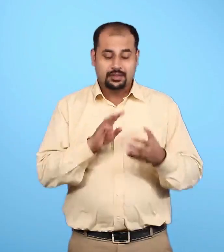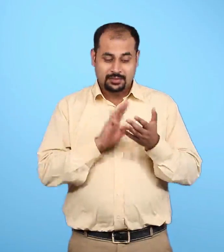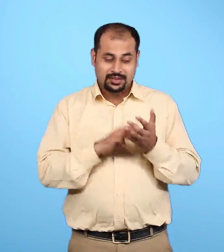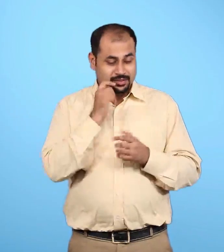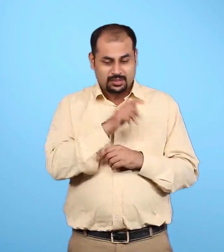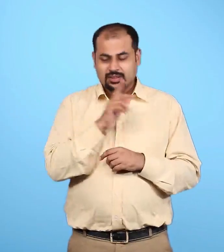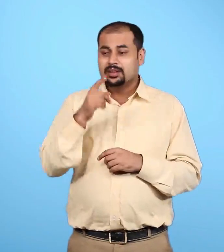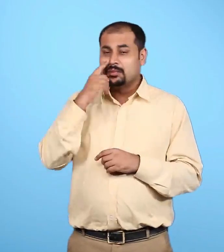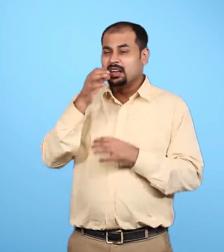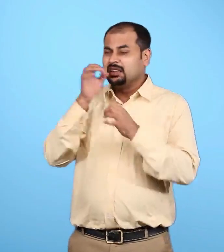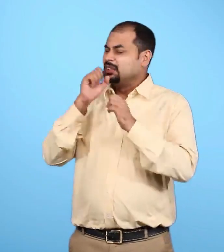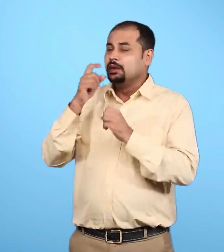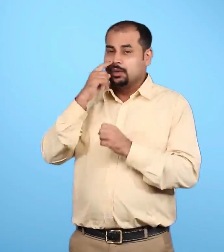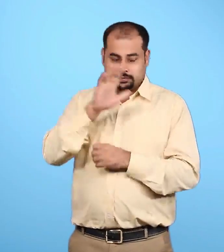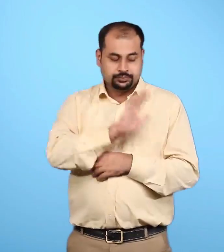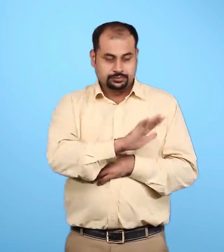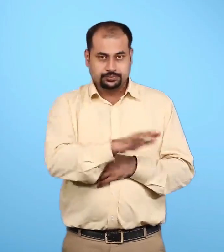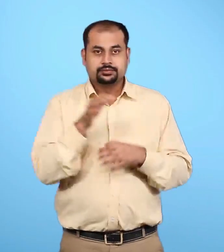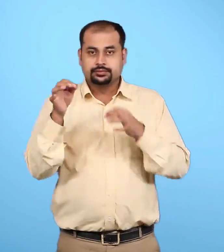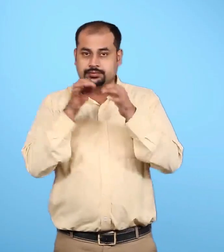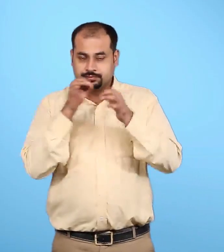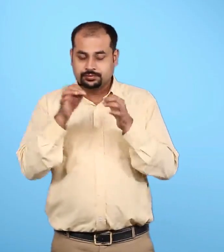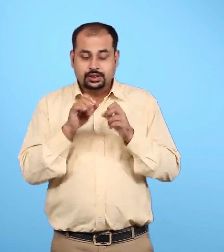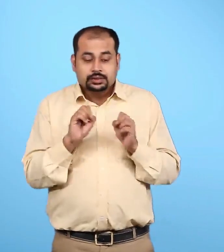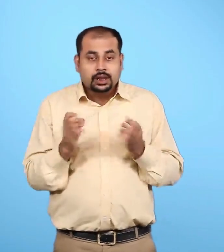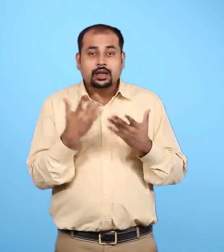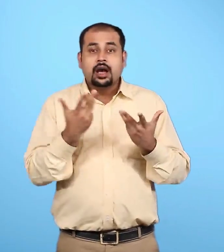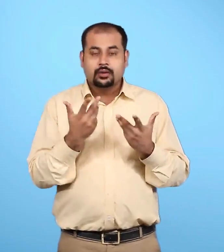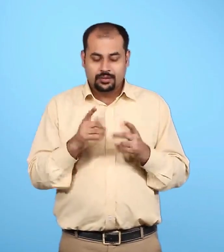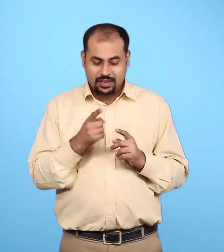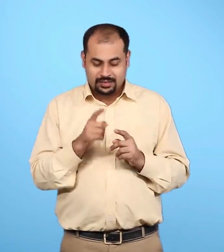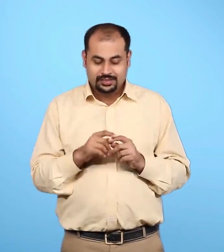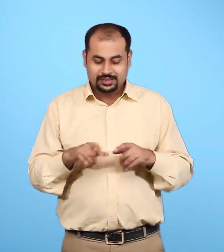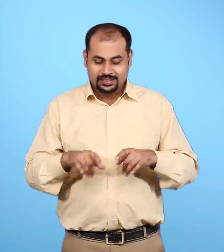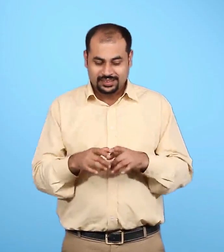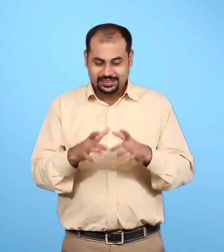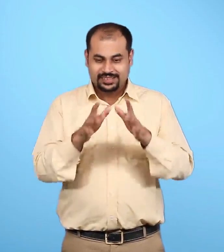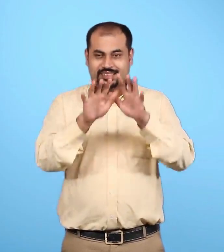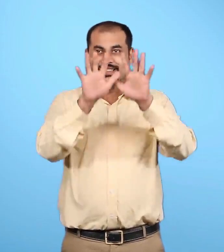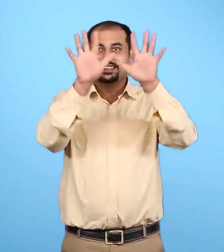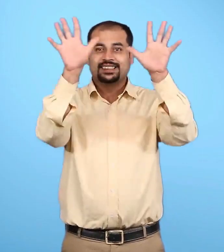So, Madhav's mother made a family tree for him.